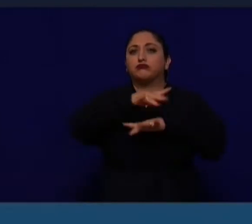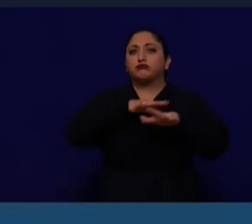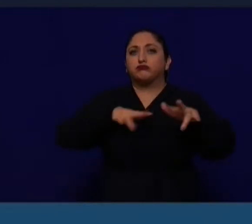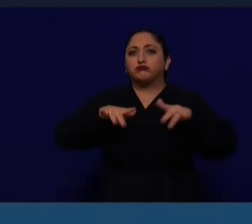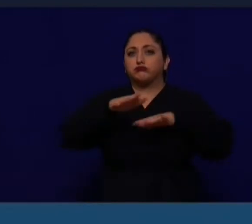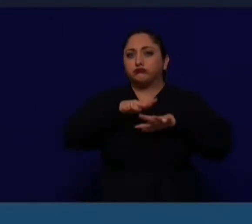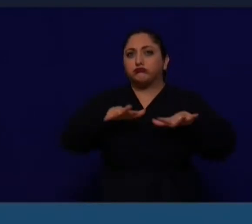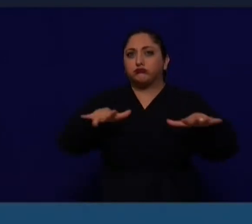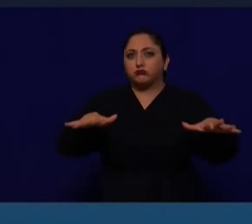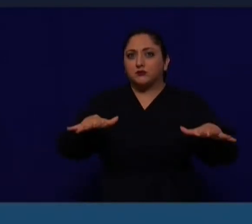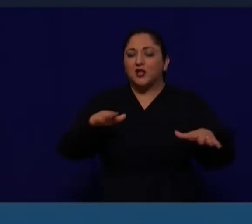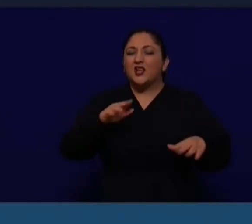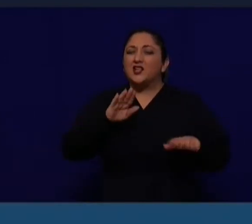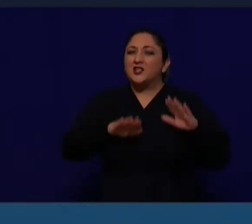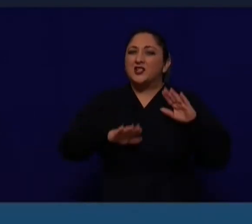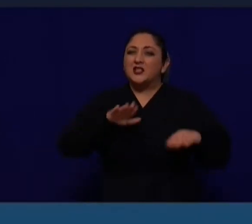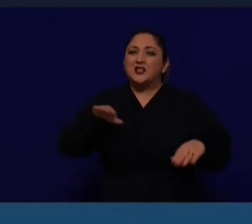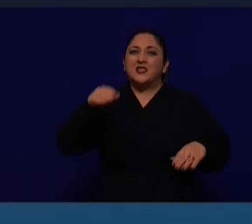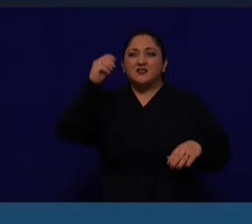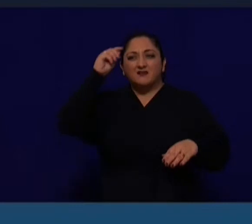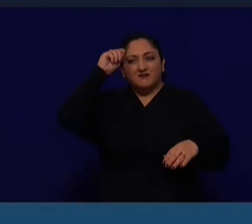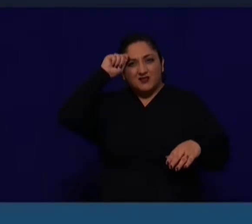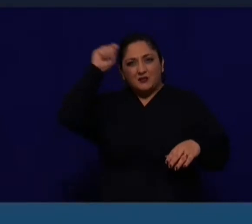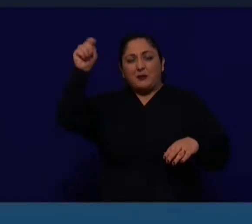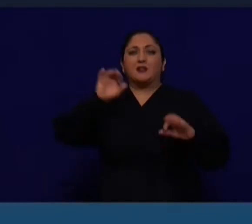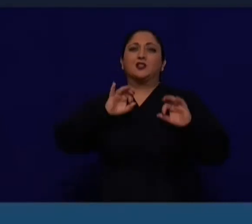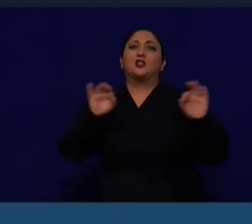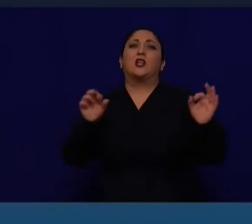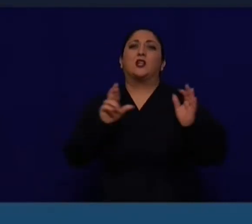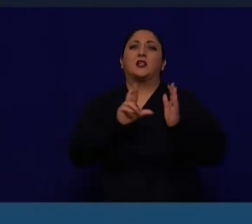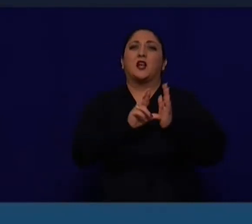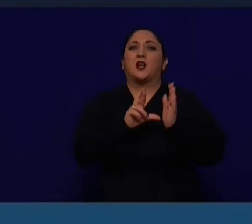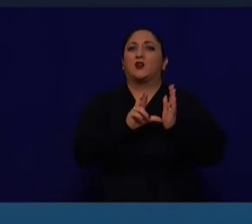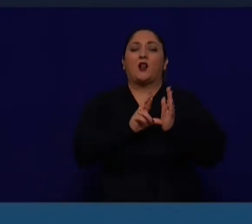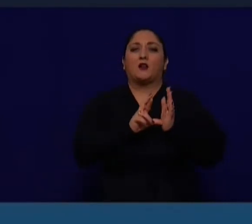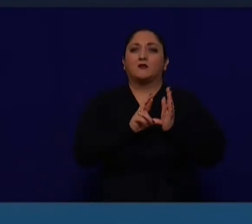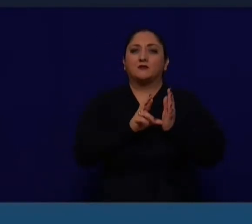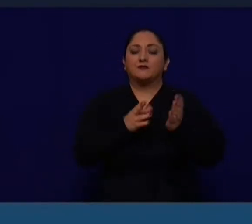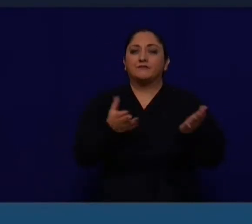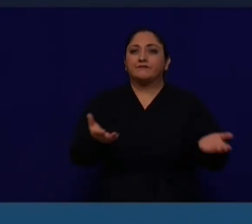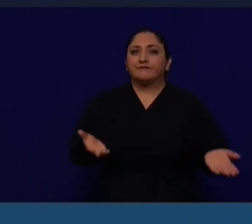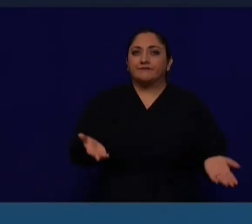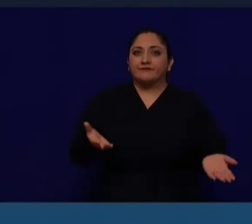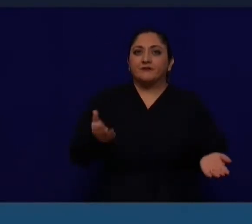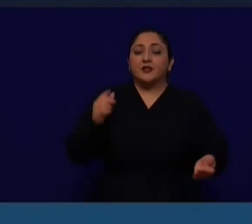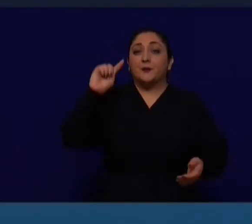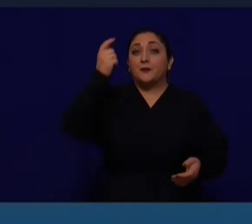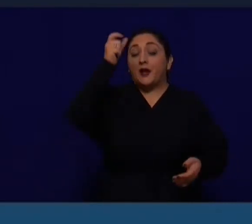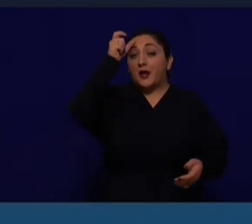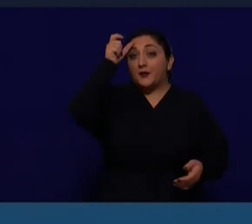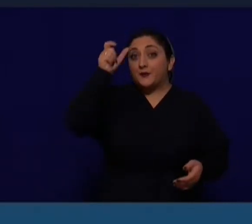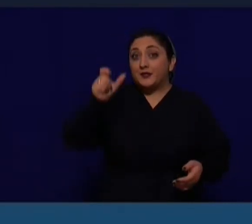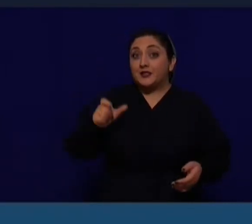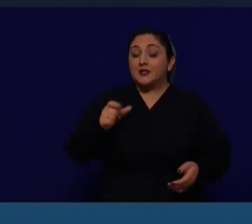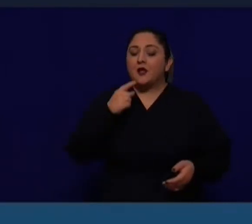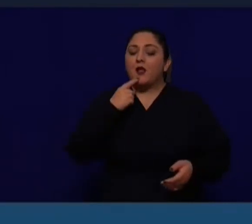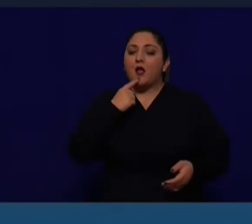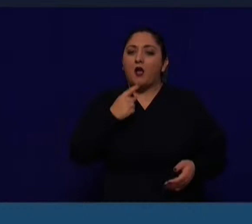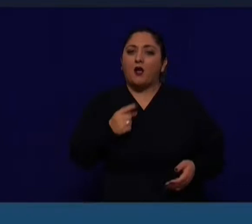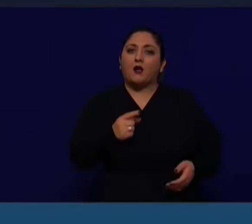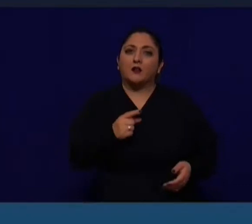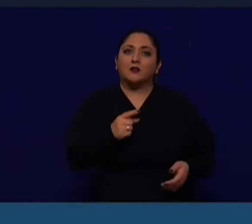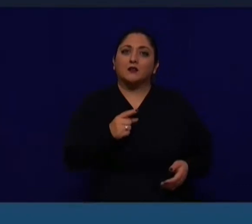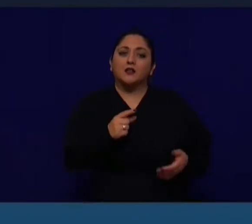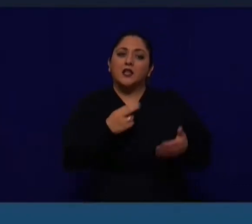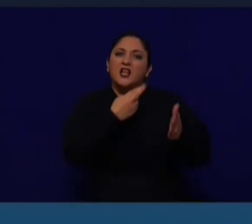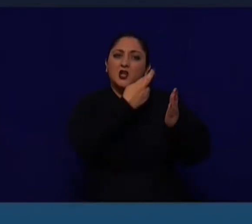are failing to obey the measures. The Prime Minister yesterday confirmed that you will only act once you get a report. So how